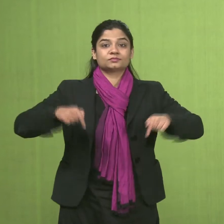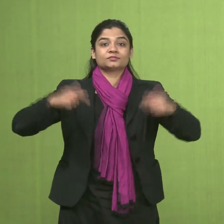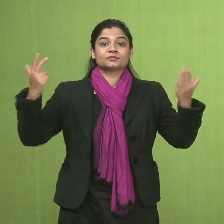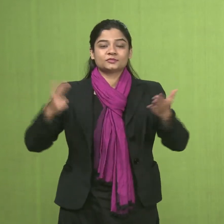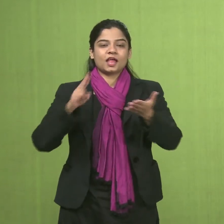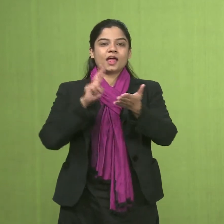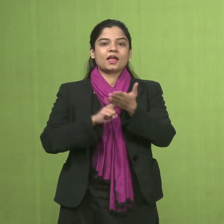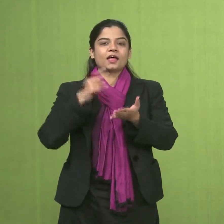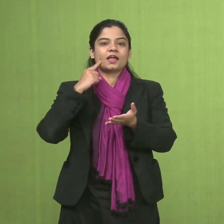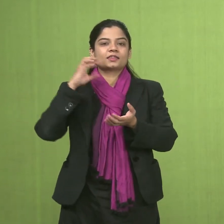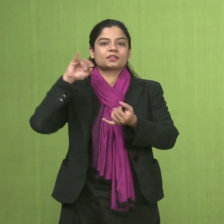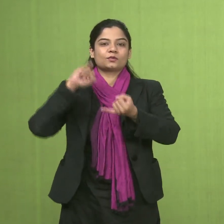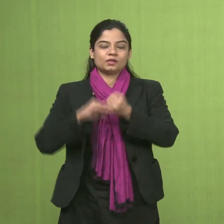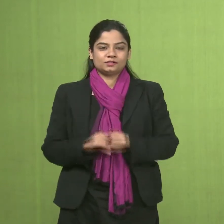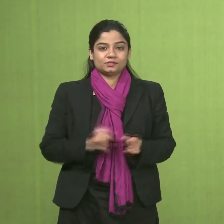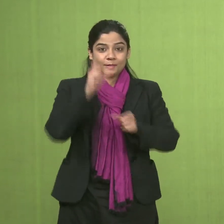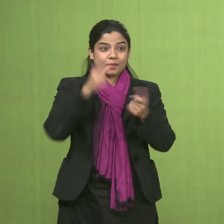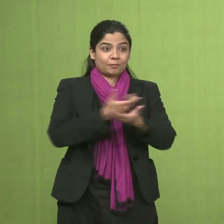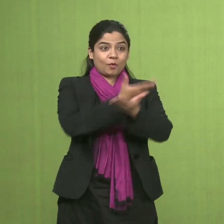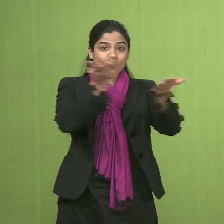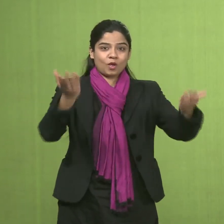Dear learners, welcome to NIOS,